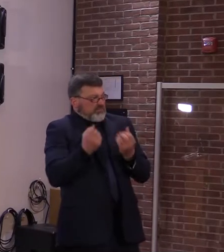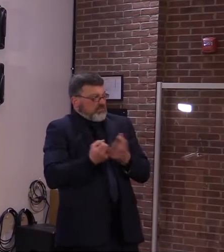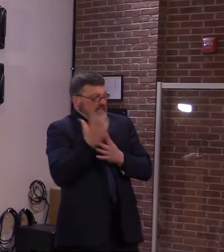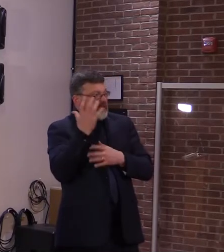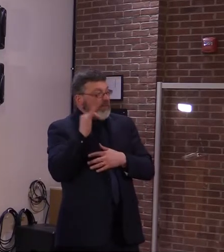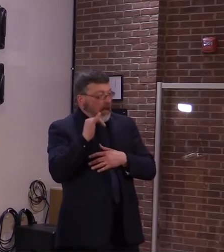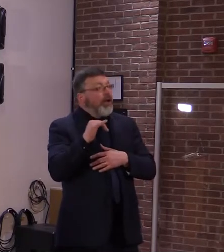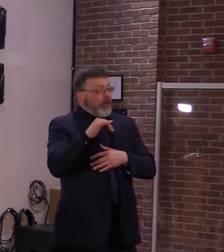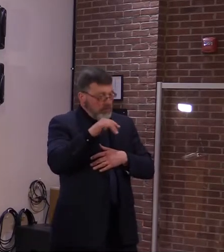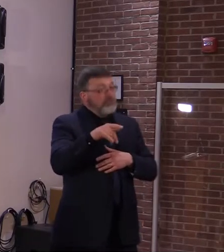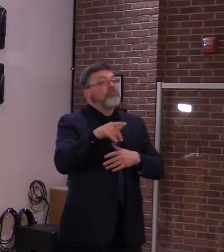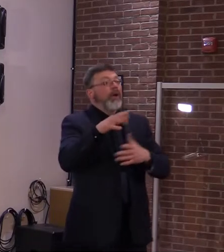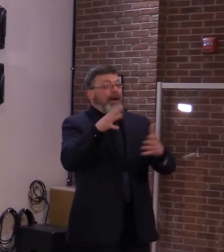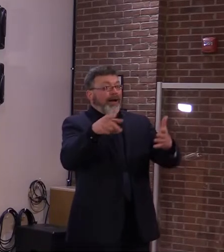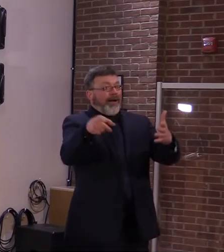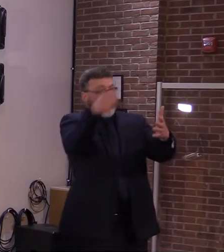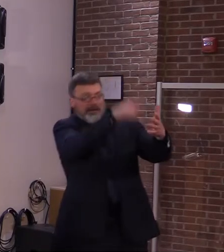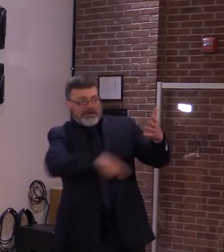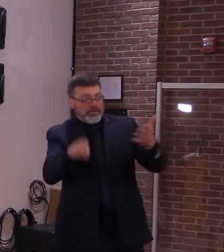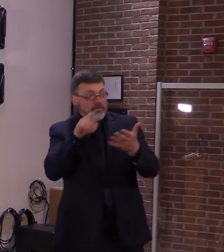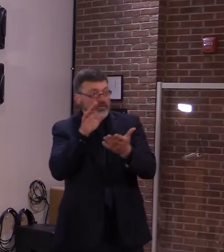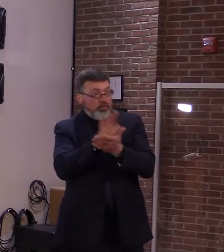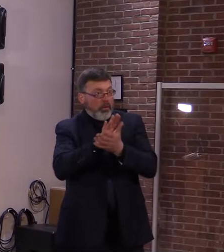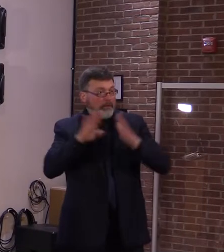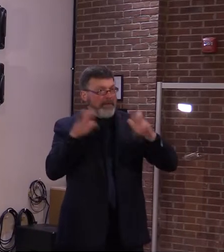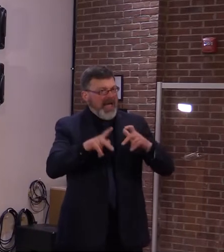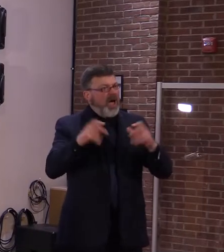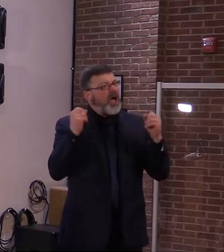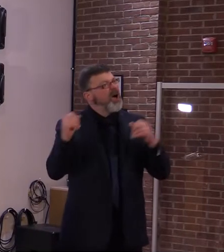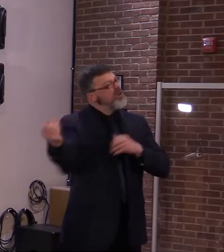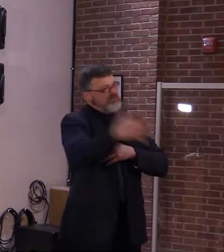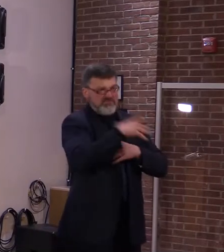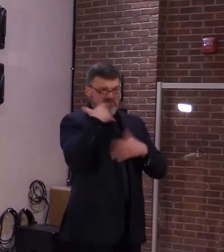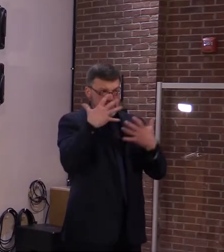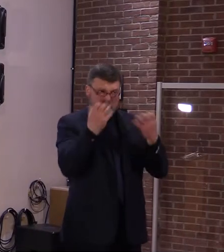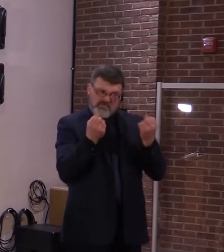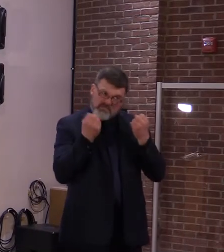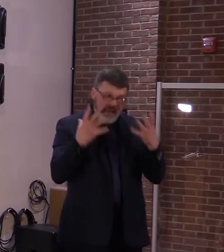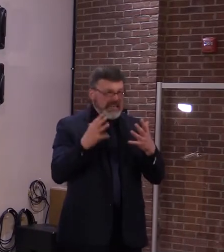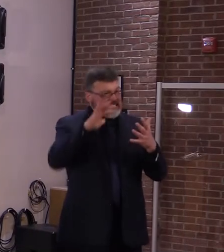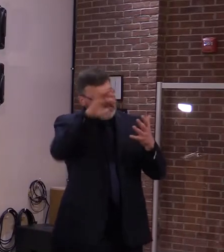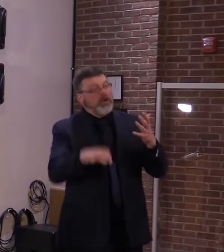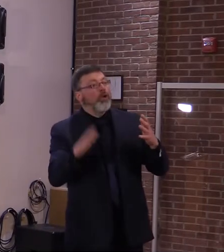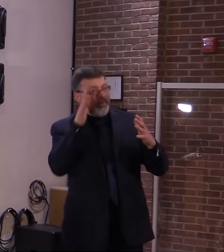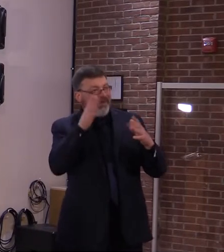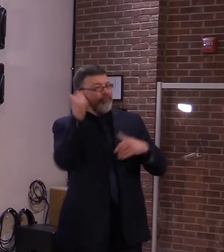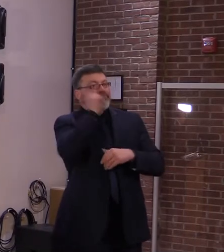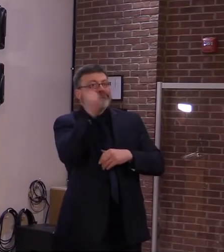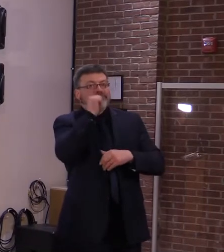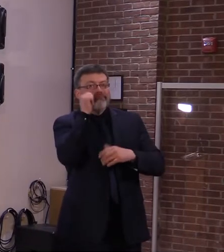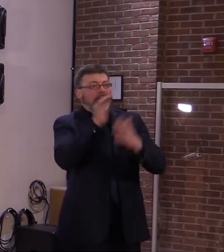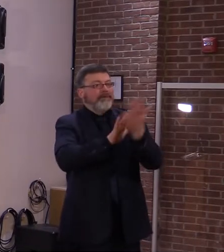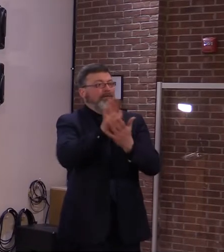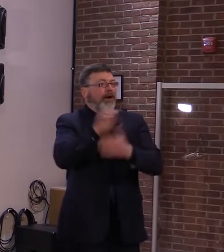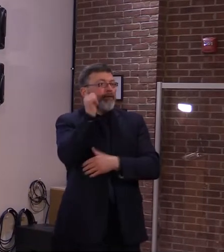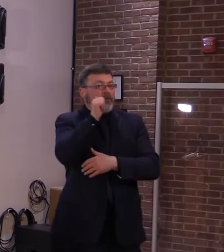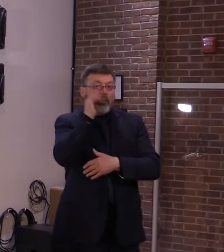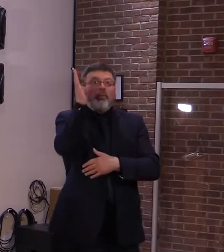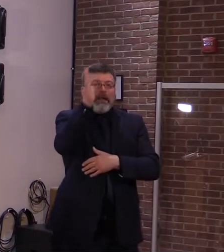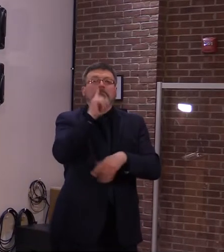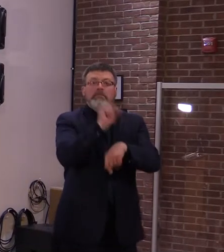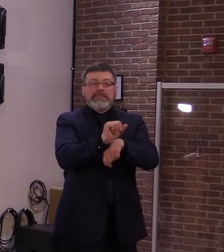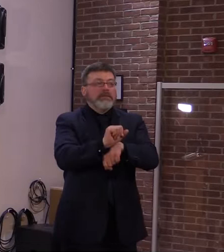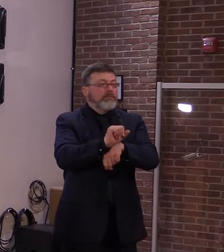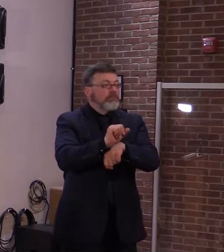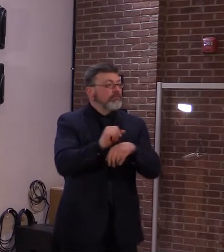by that sign. I'll let Secretary French answer further on that point in terms